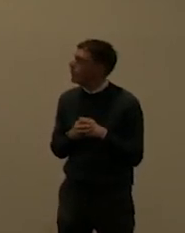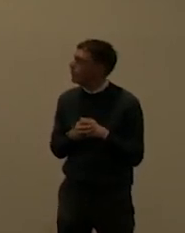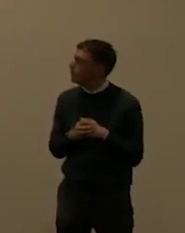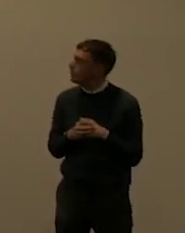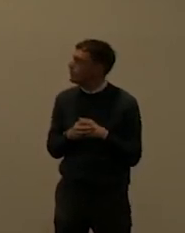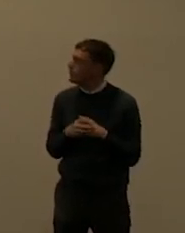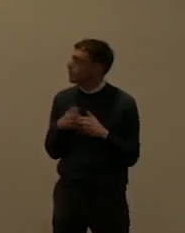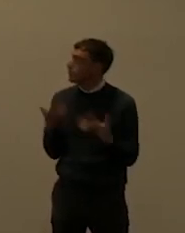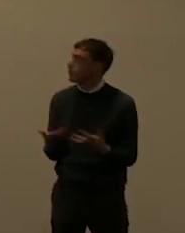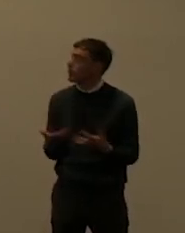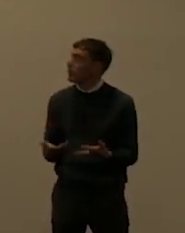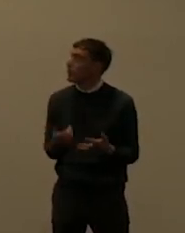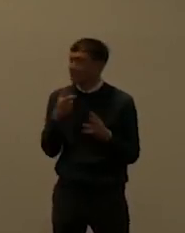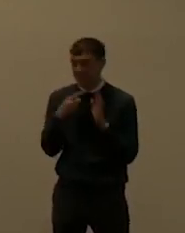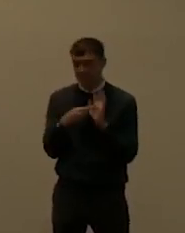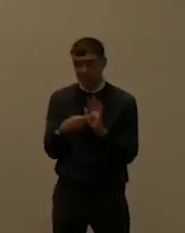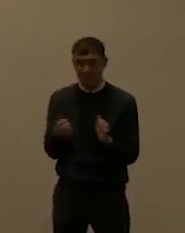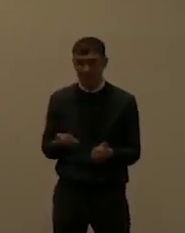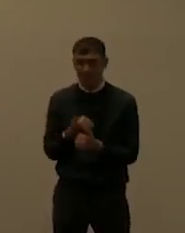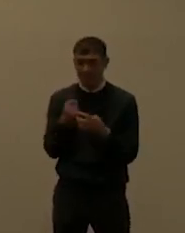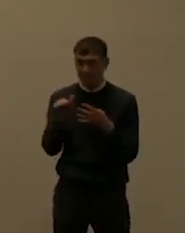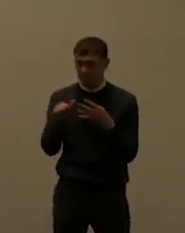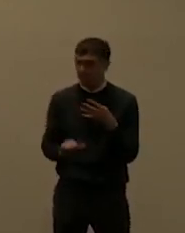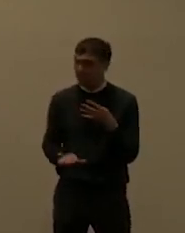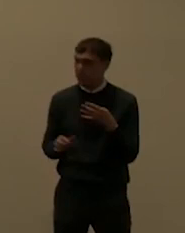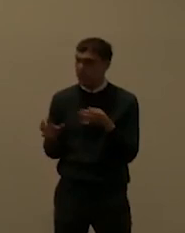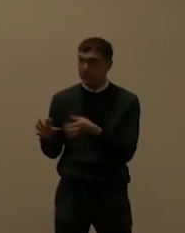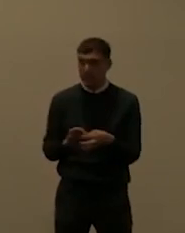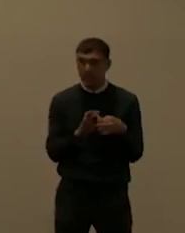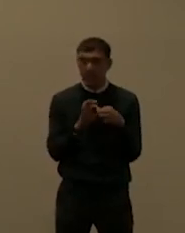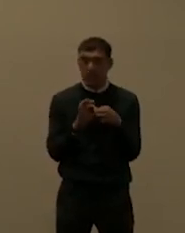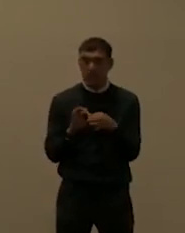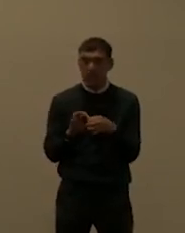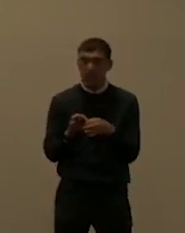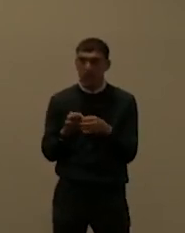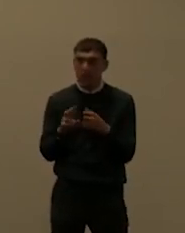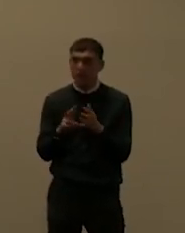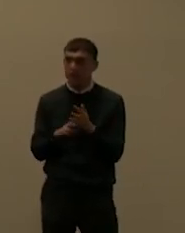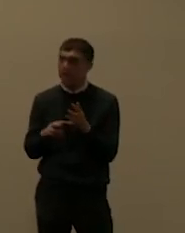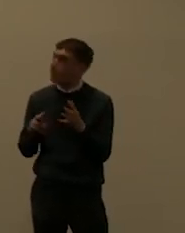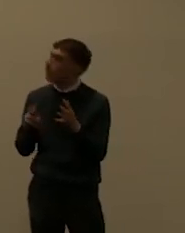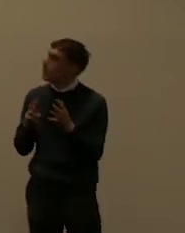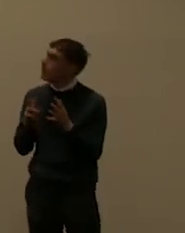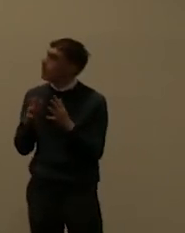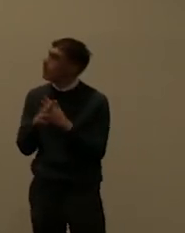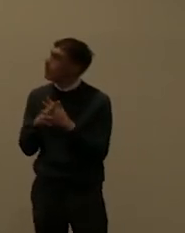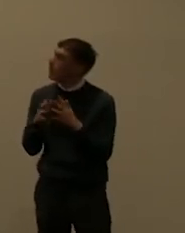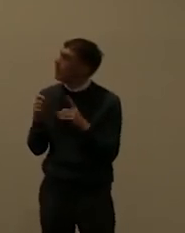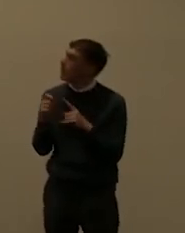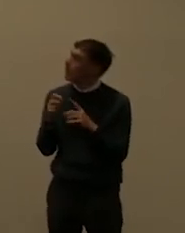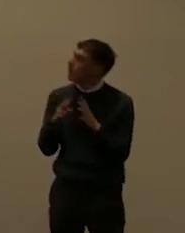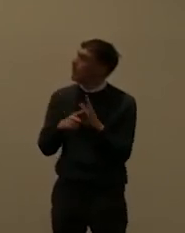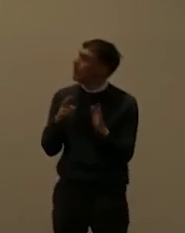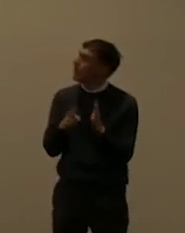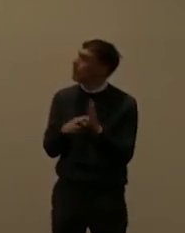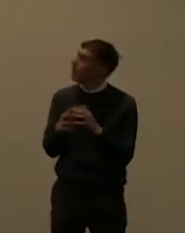So what we have done, you have seen, okay, how I can connect to the virtual WAN over point-to-site VPN with Azure